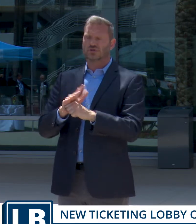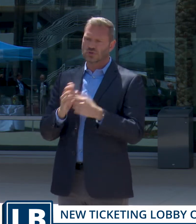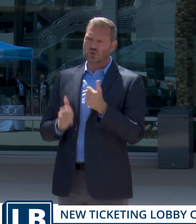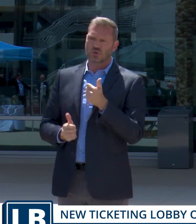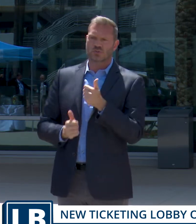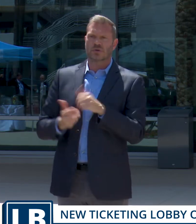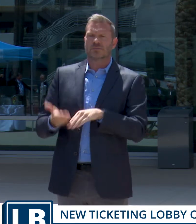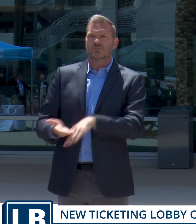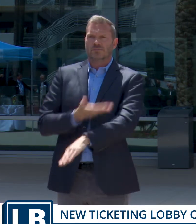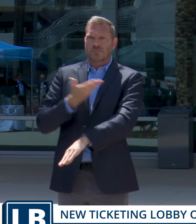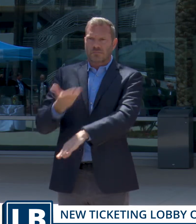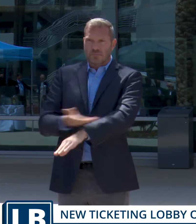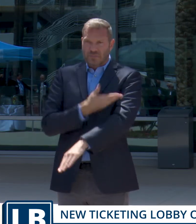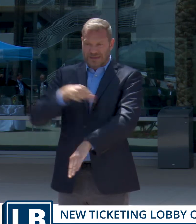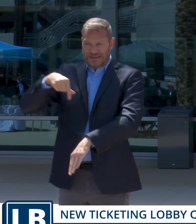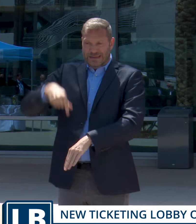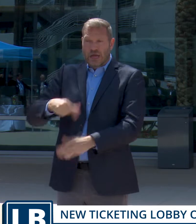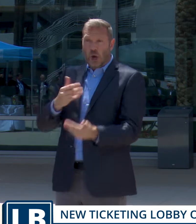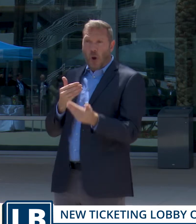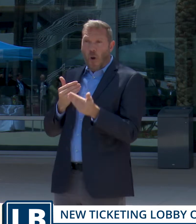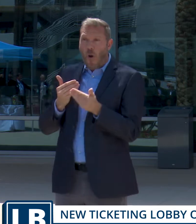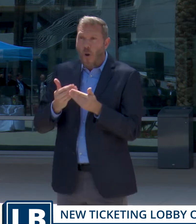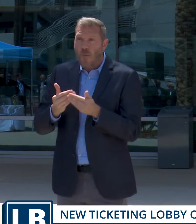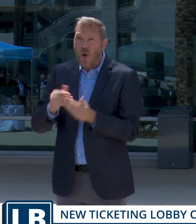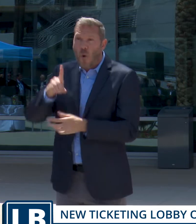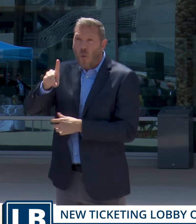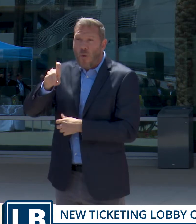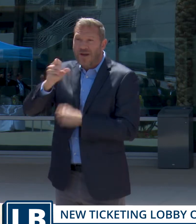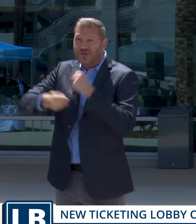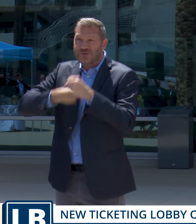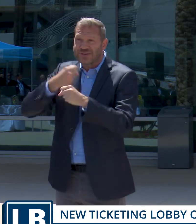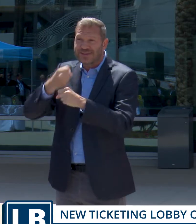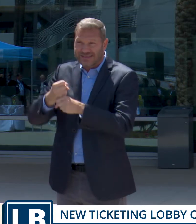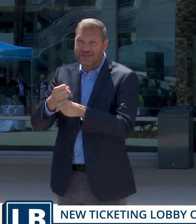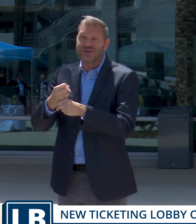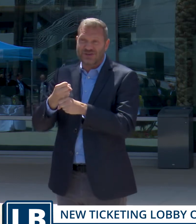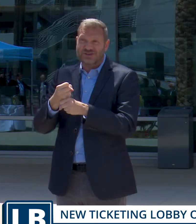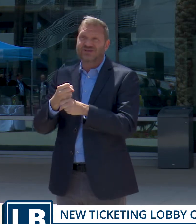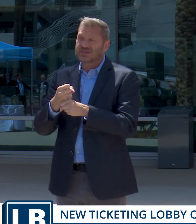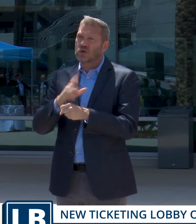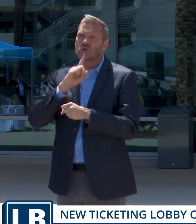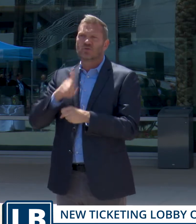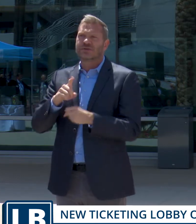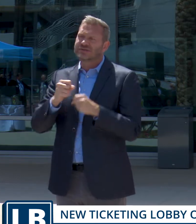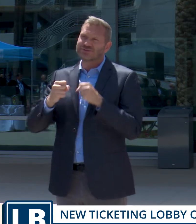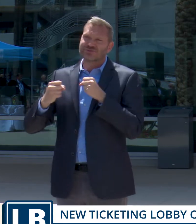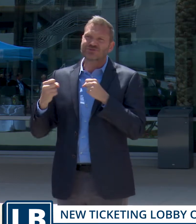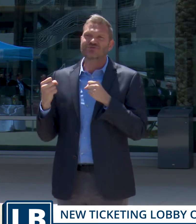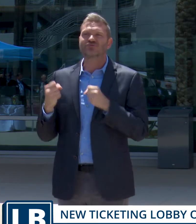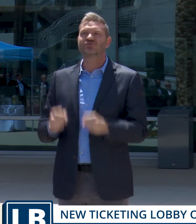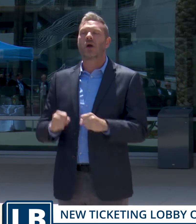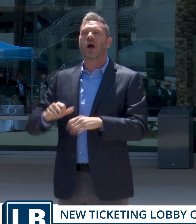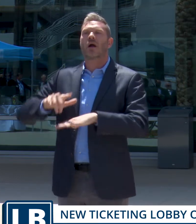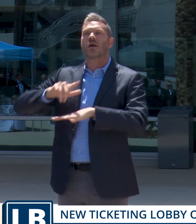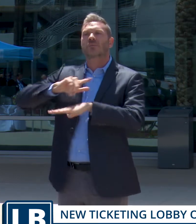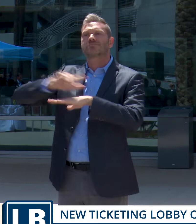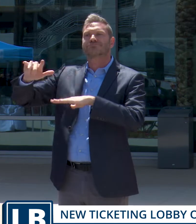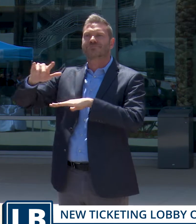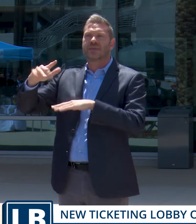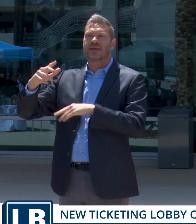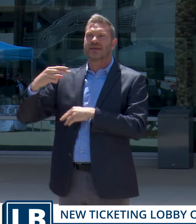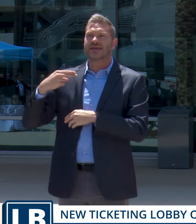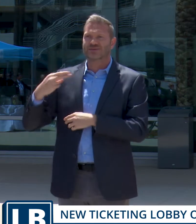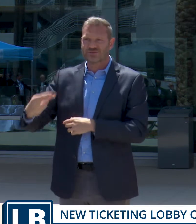nearly 100-year-old facility, which has such a rich aviation history, so it can continue to serve